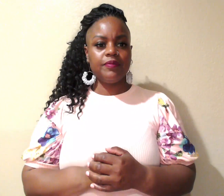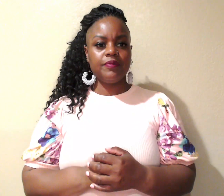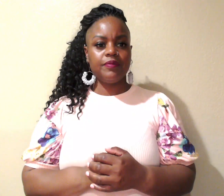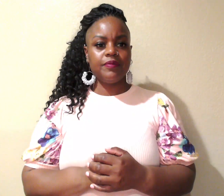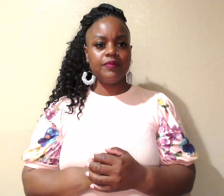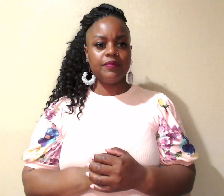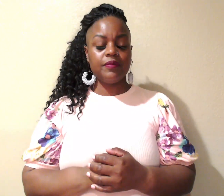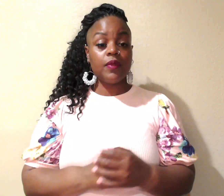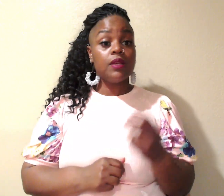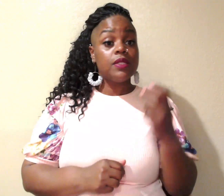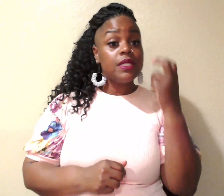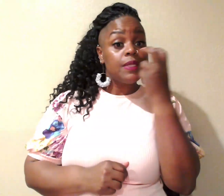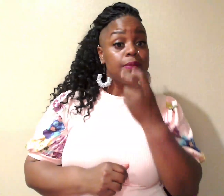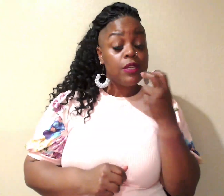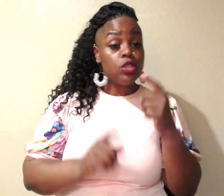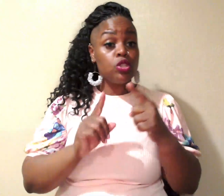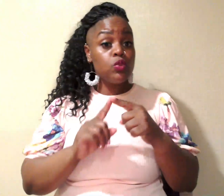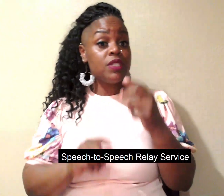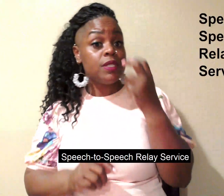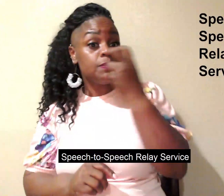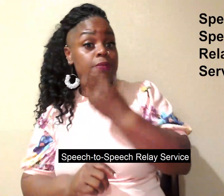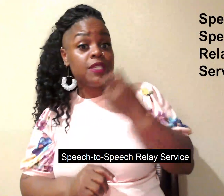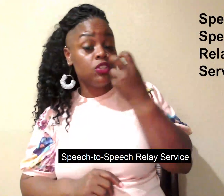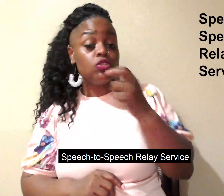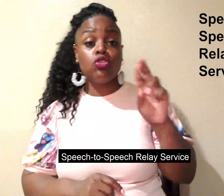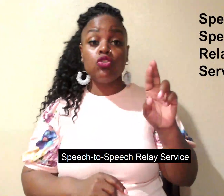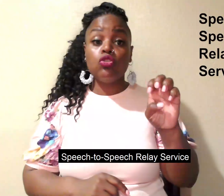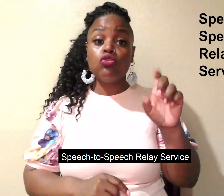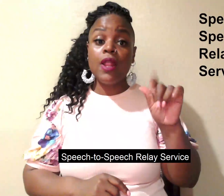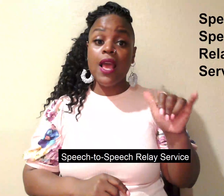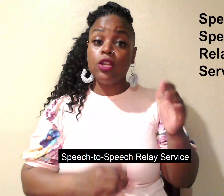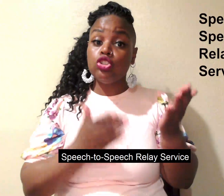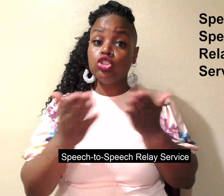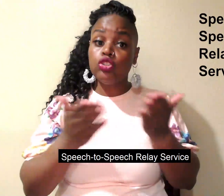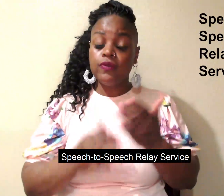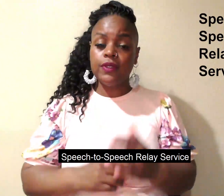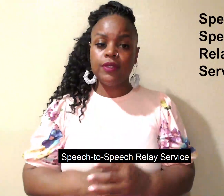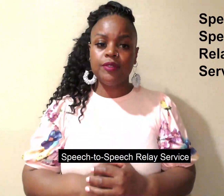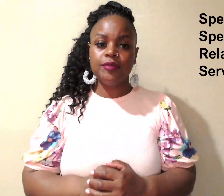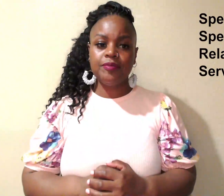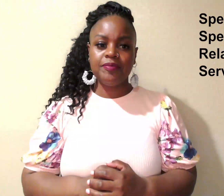Speech-to-speech relay service.